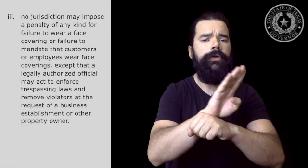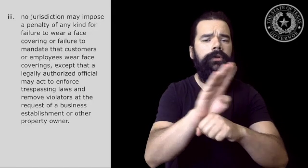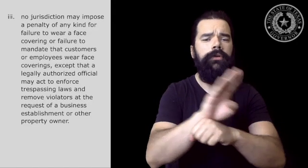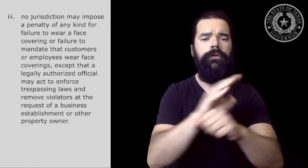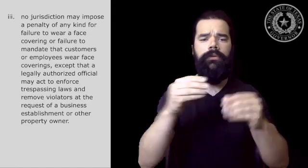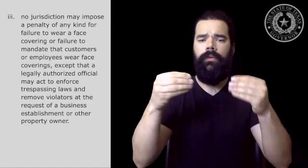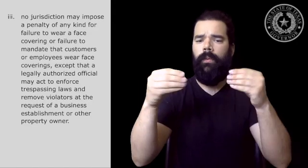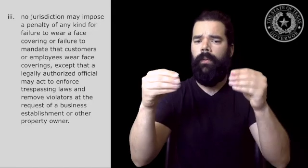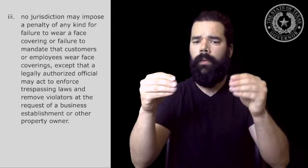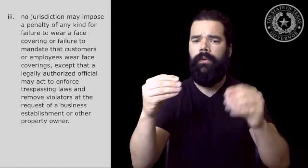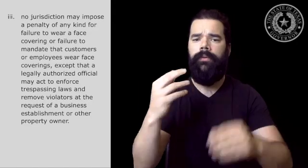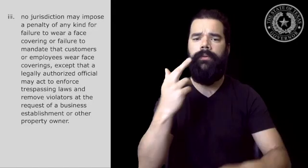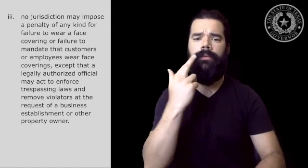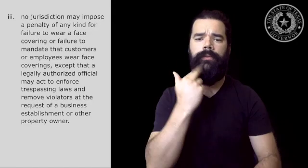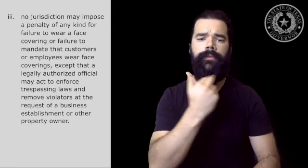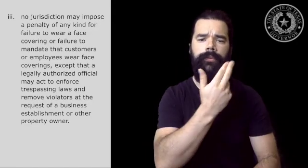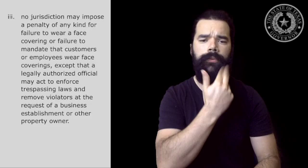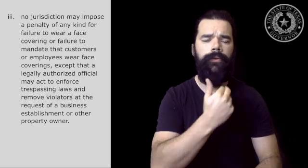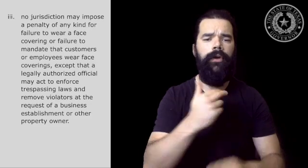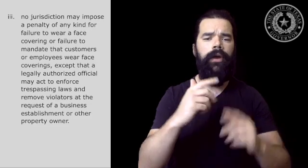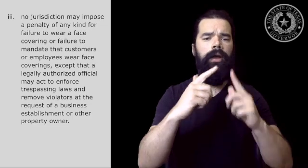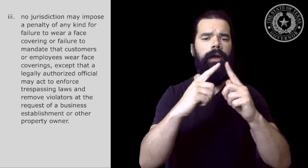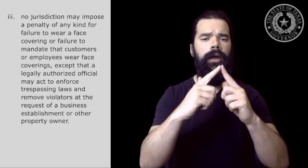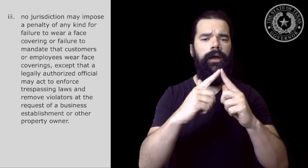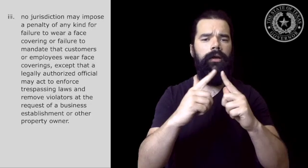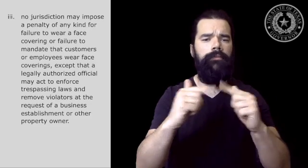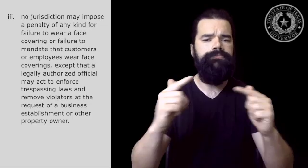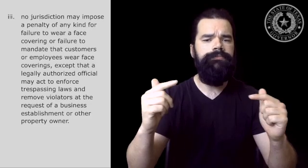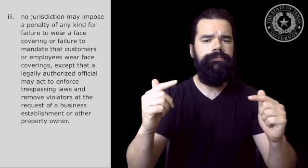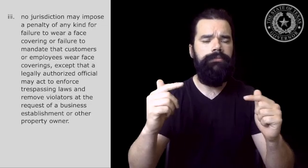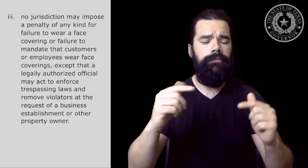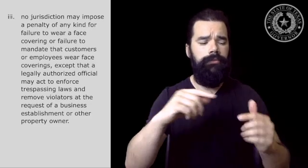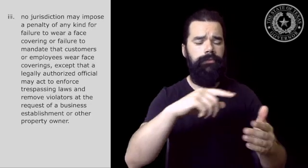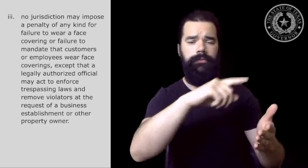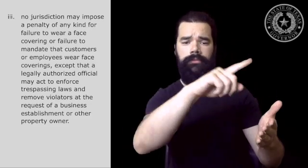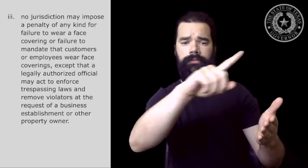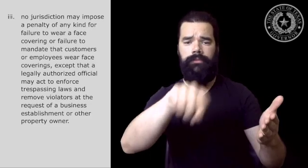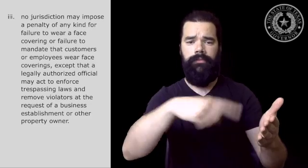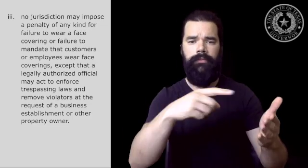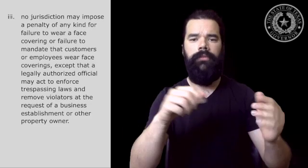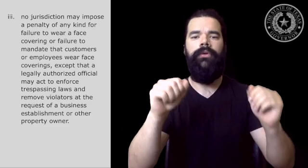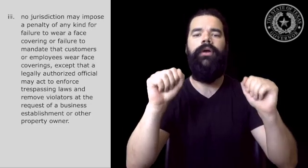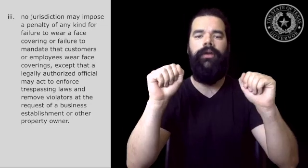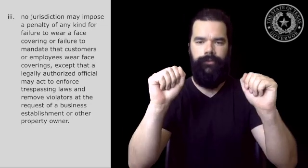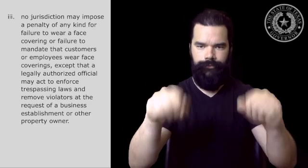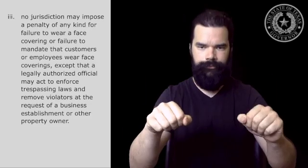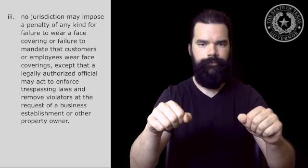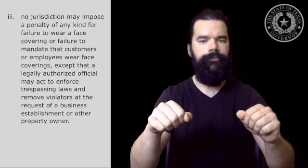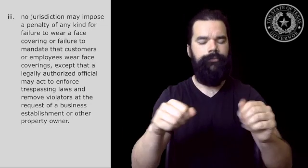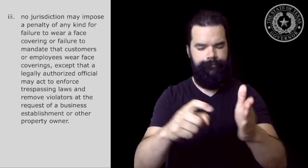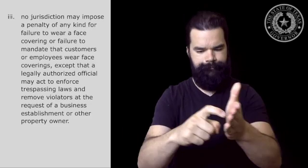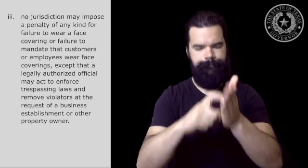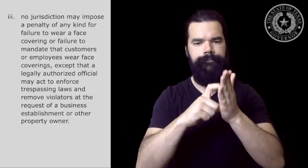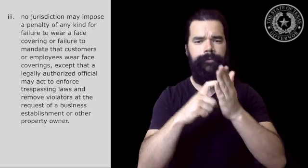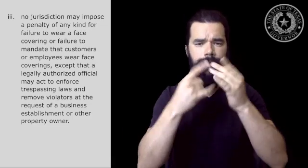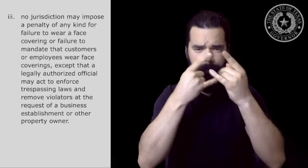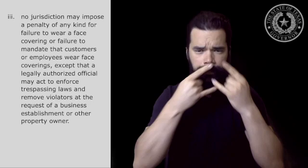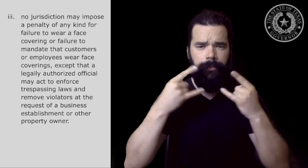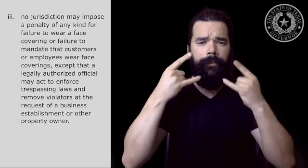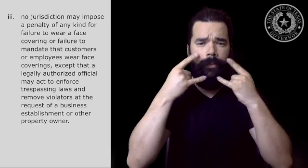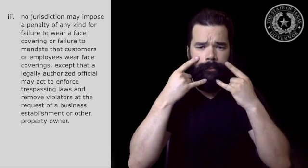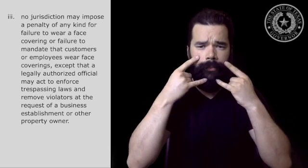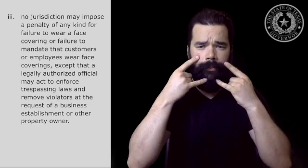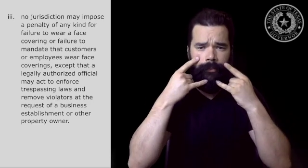no jurisdiction may impose a penalty of any kind for failure to wear a face covering